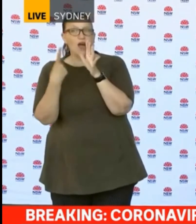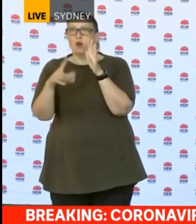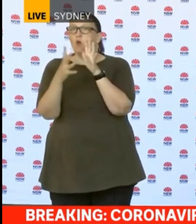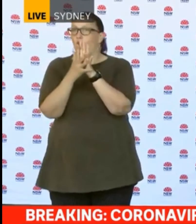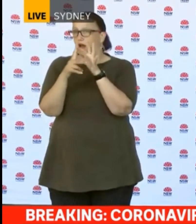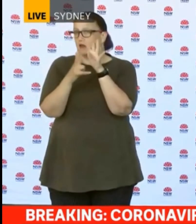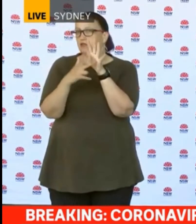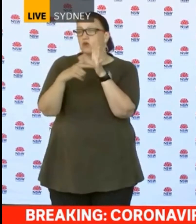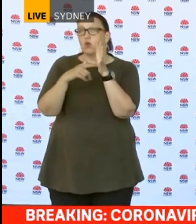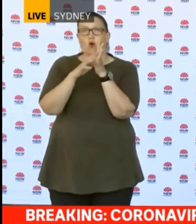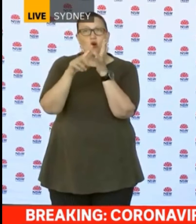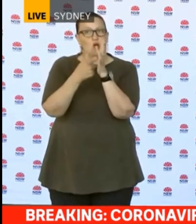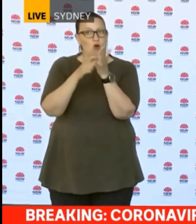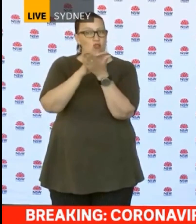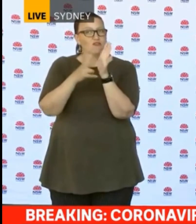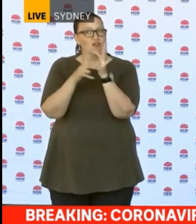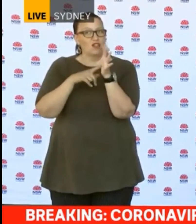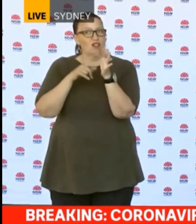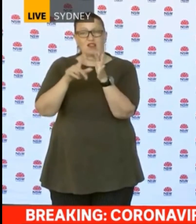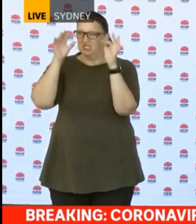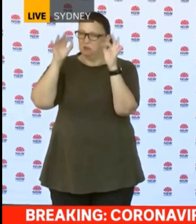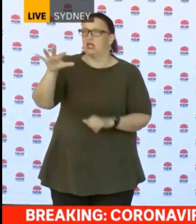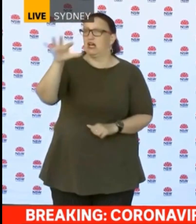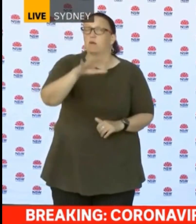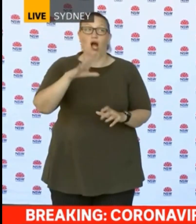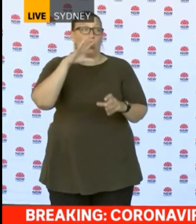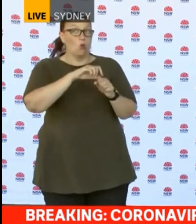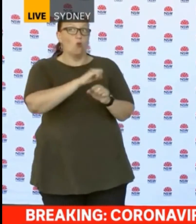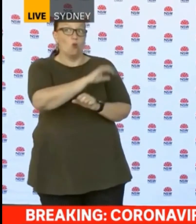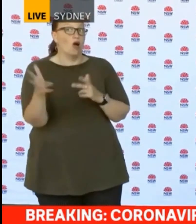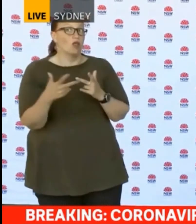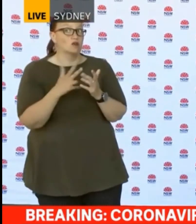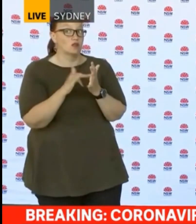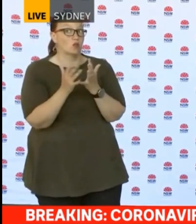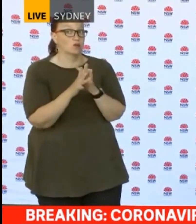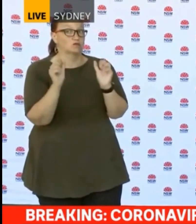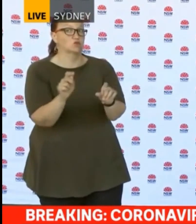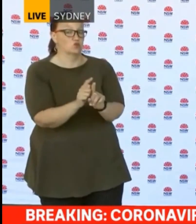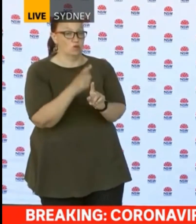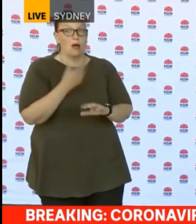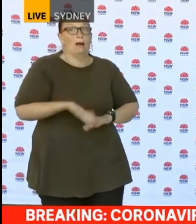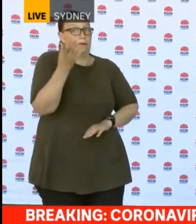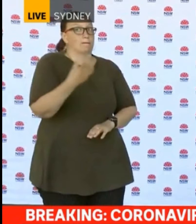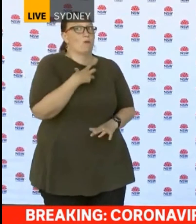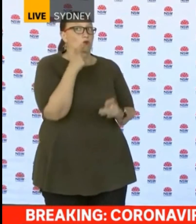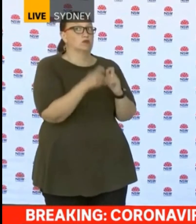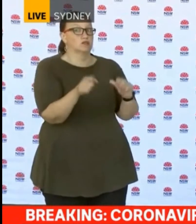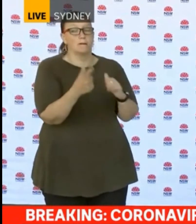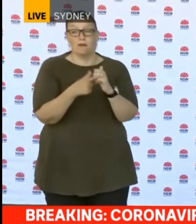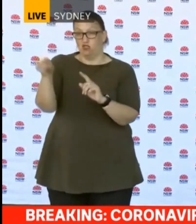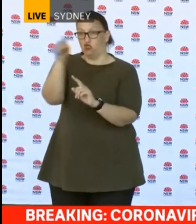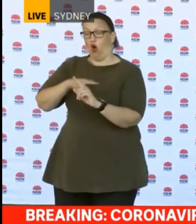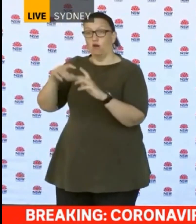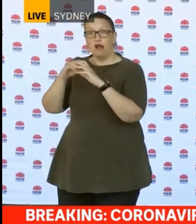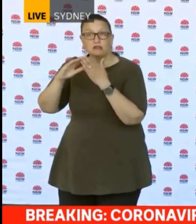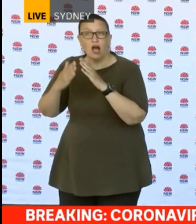plea applies to everyone across the state, but particularly in those local government areas as we're trying to mop up any